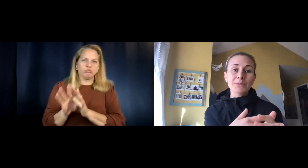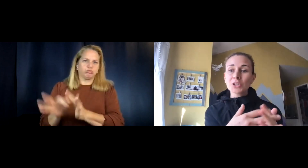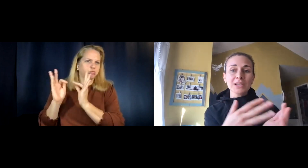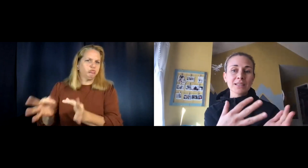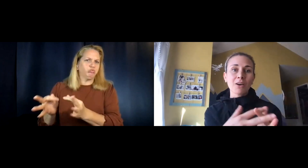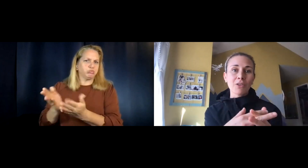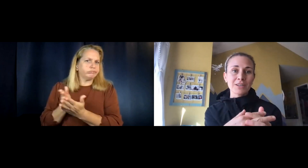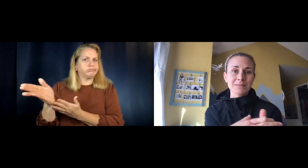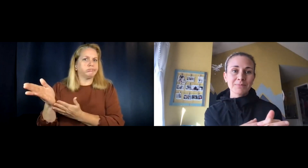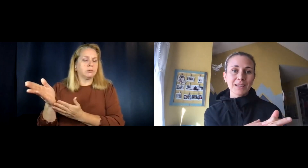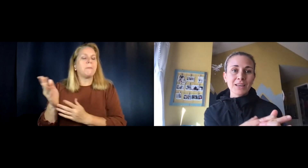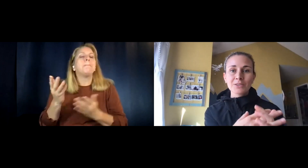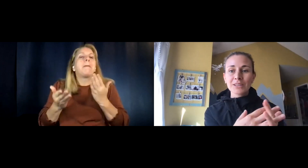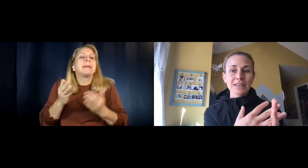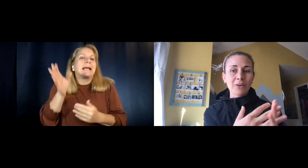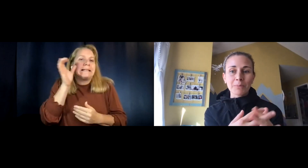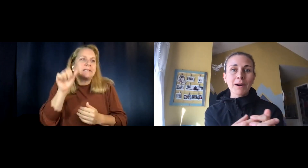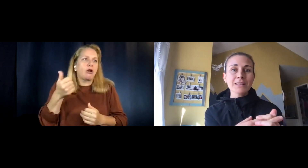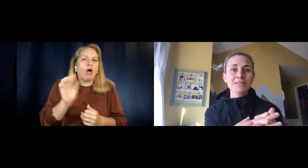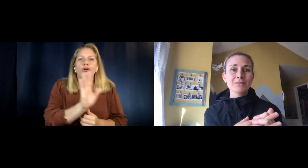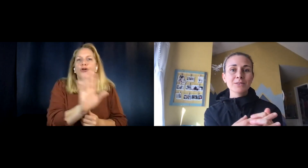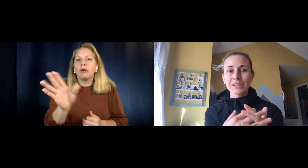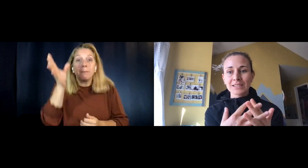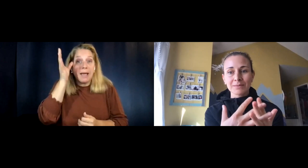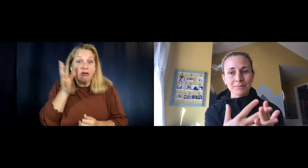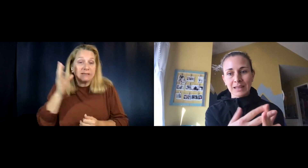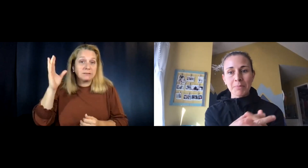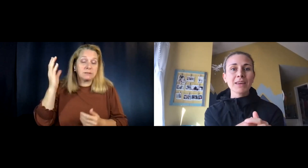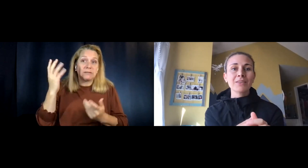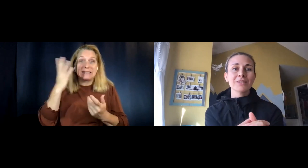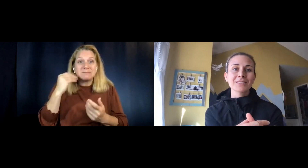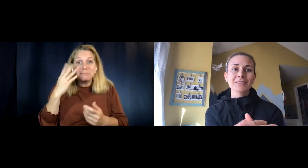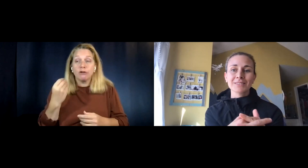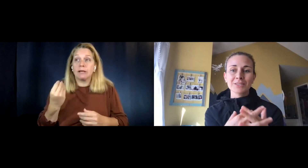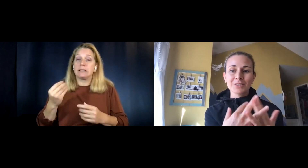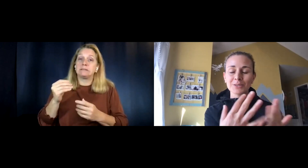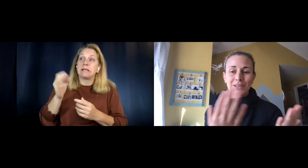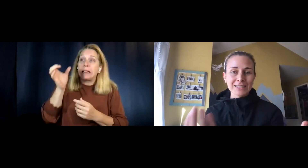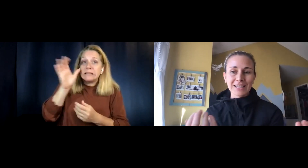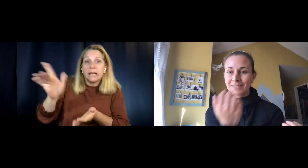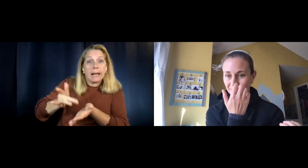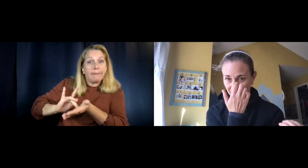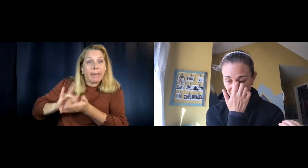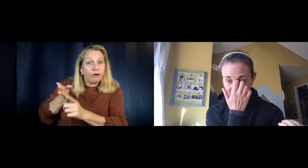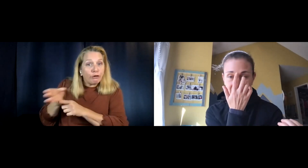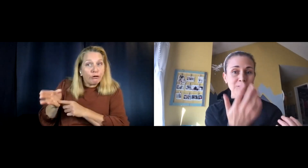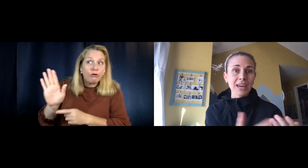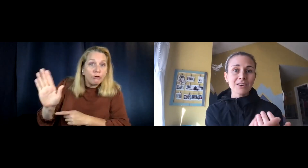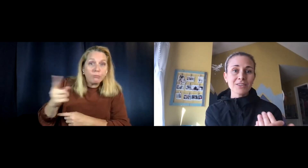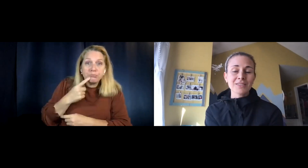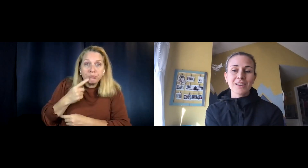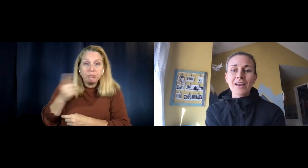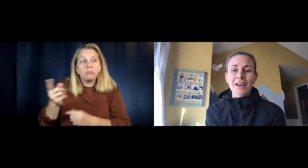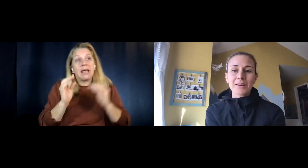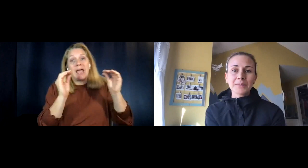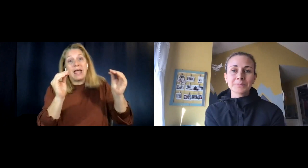to listen others, to listen other parents, to listen the medicals, to listen educators.